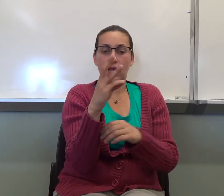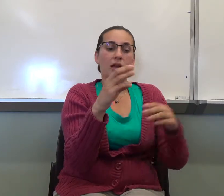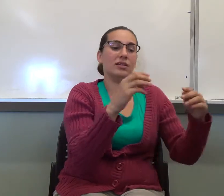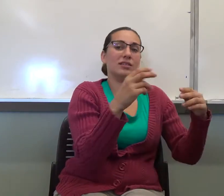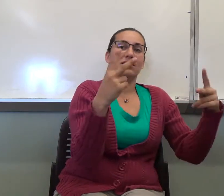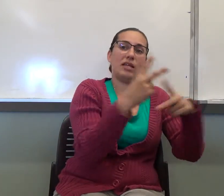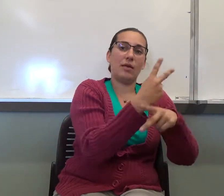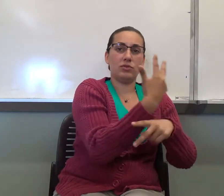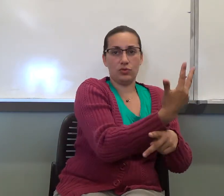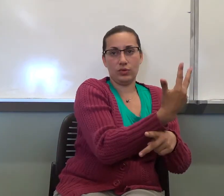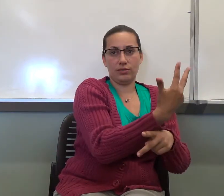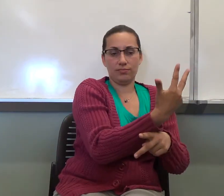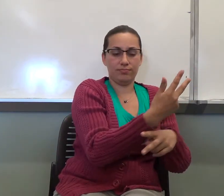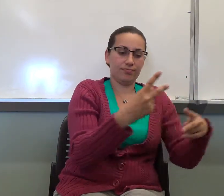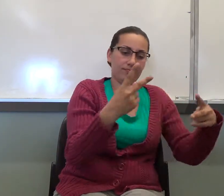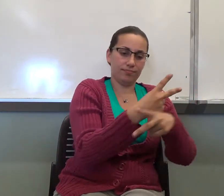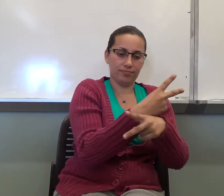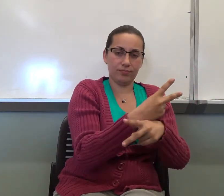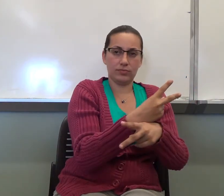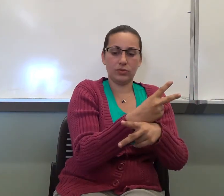do. That's going to give us 48. All